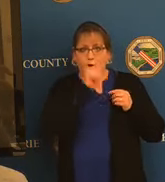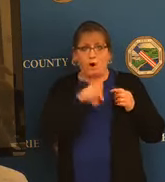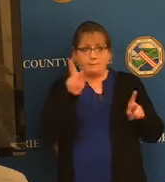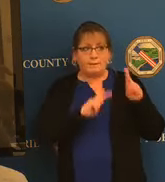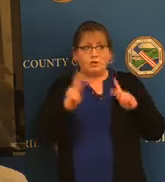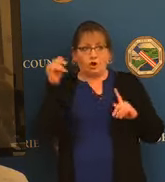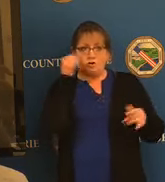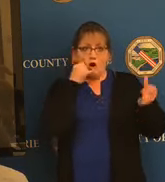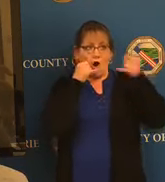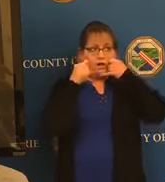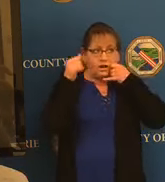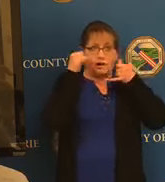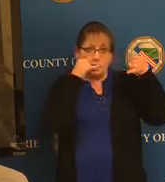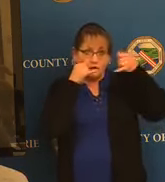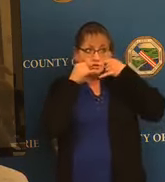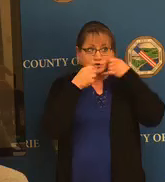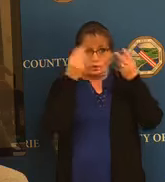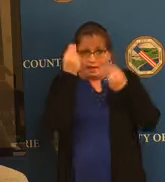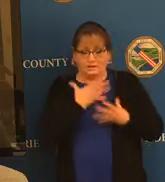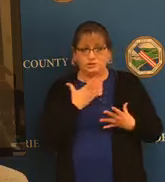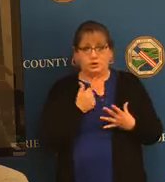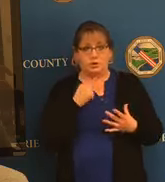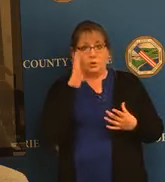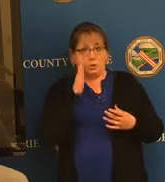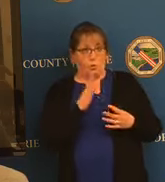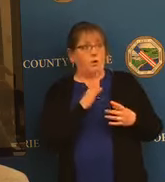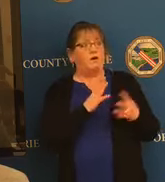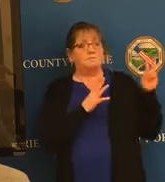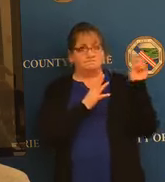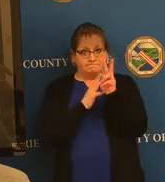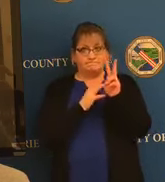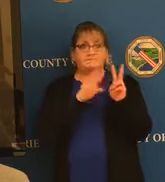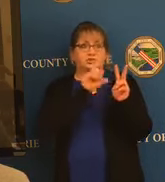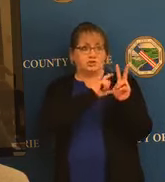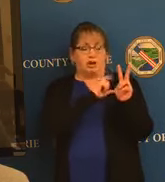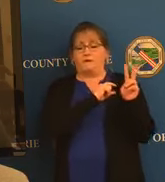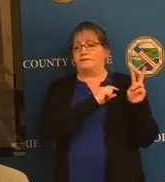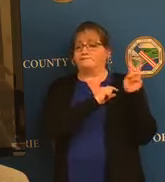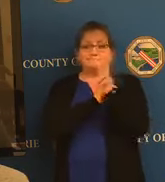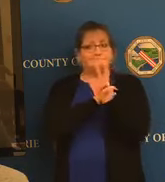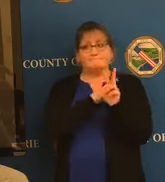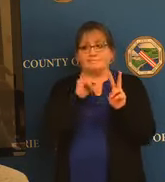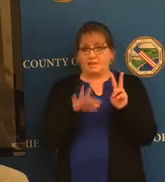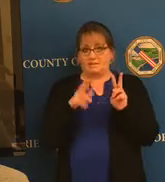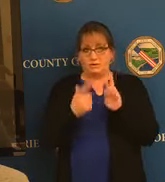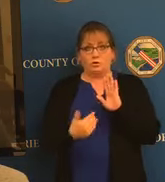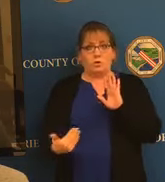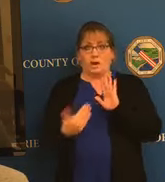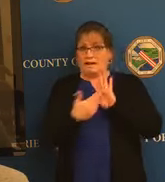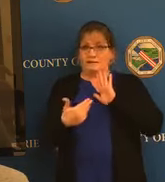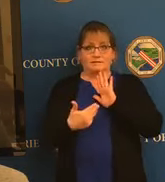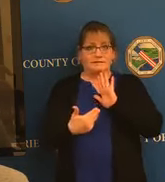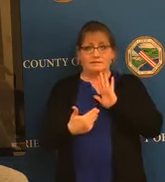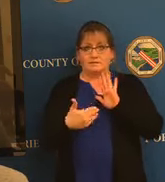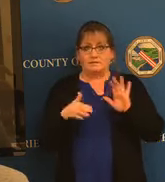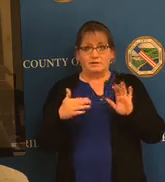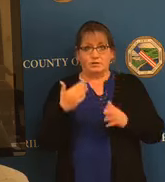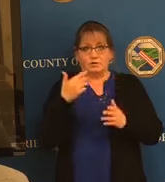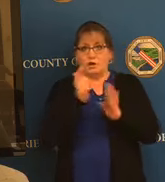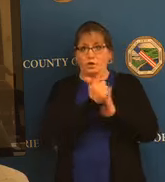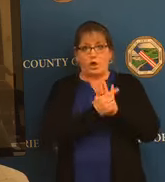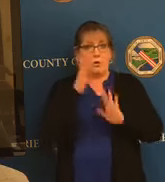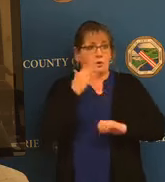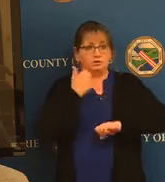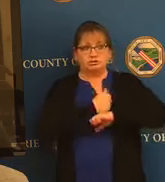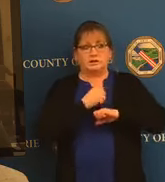letting us know about these. We're going to send out our public health sanitarians with sheriff's officers, and if you are violating the law, we will shut you down. You are